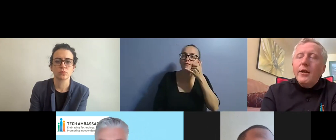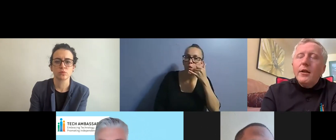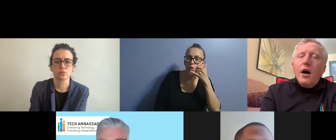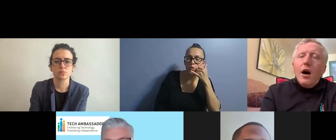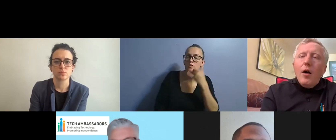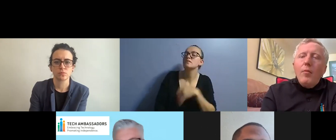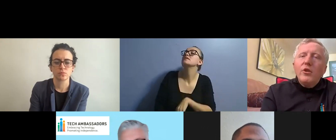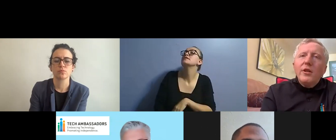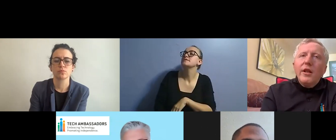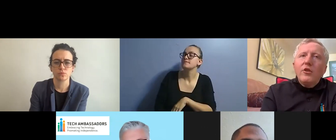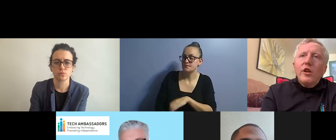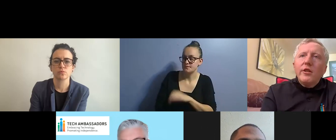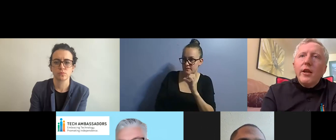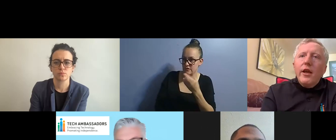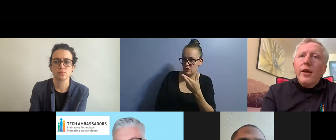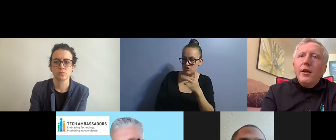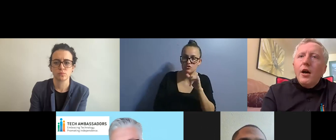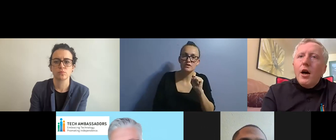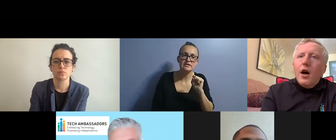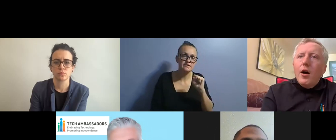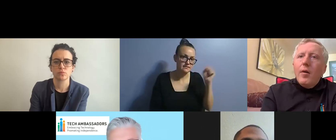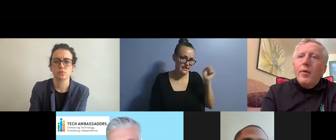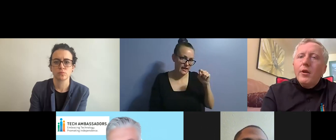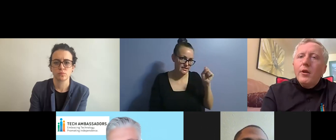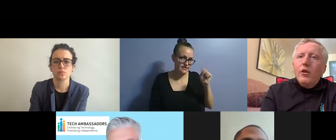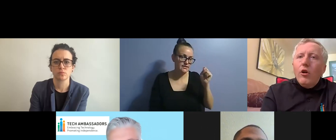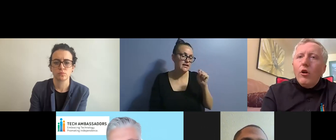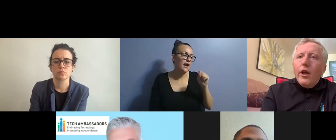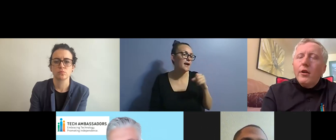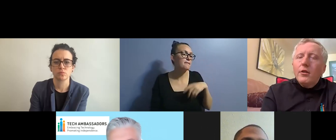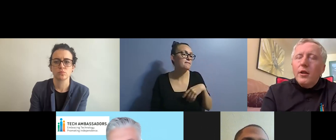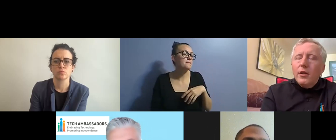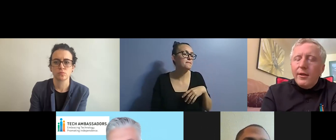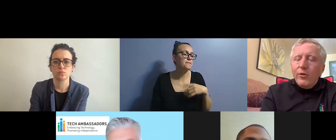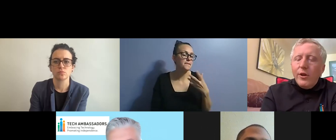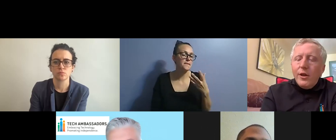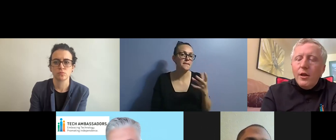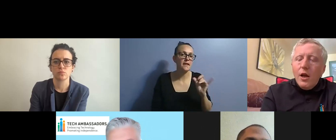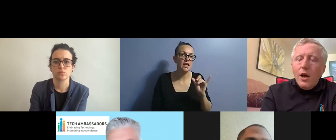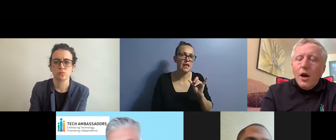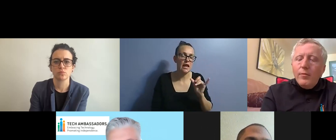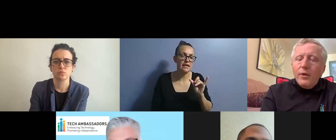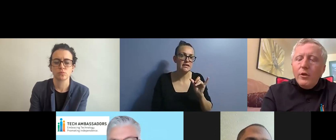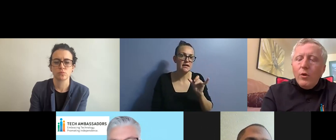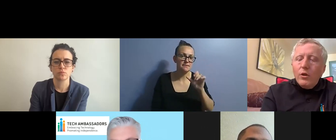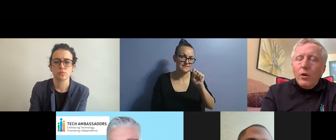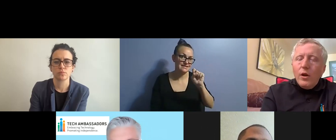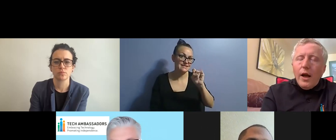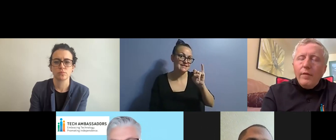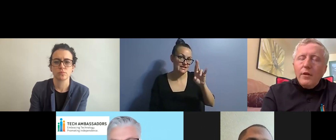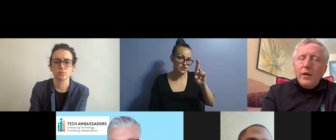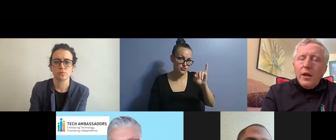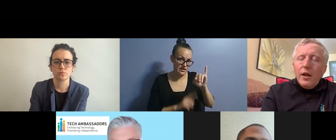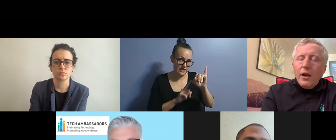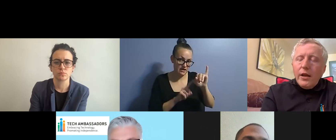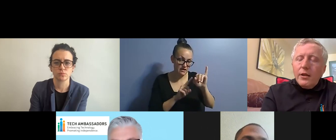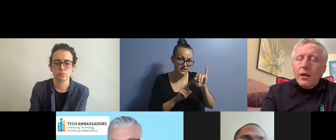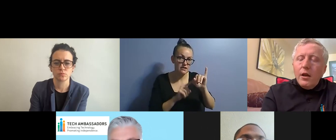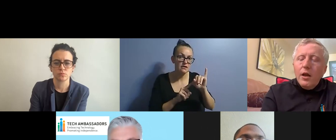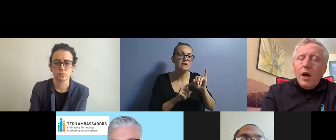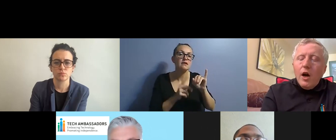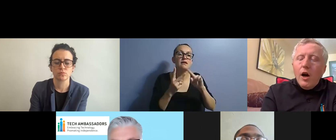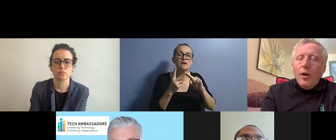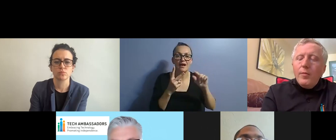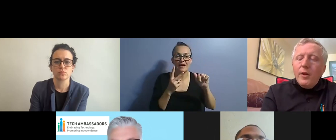Yeah, let's just say, like the Siri. Then you also have the